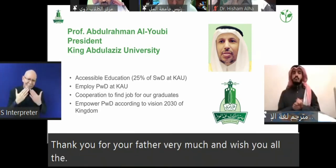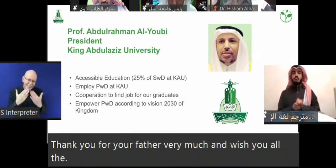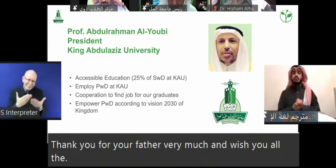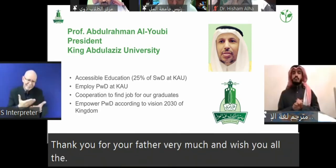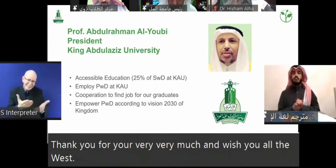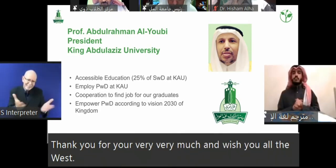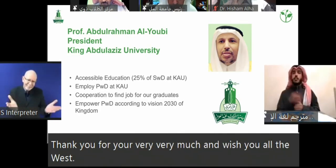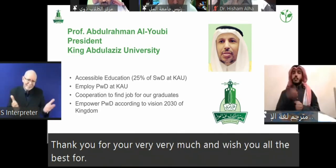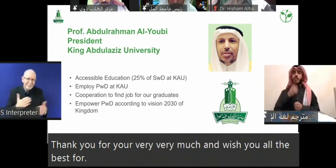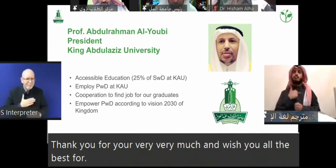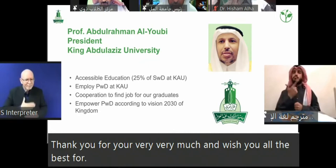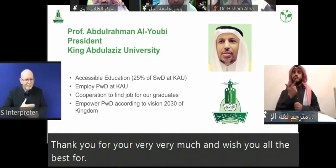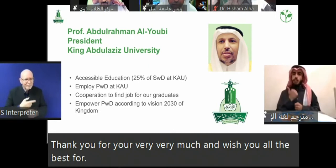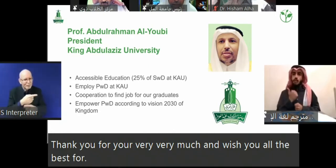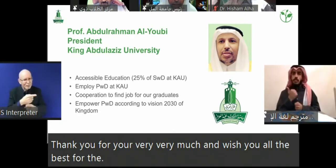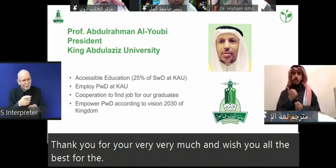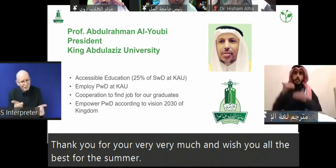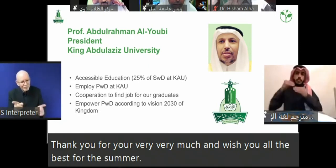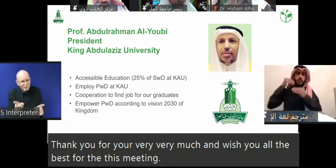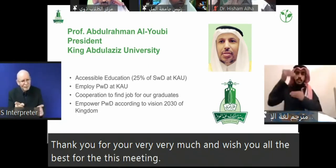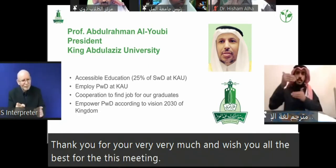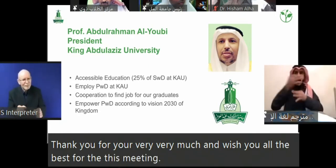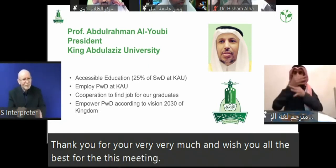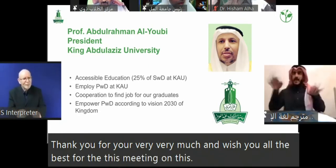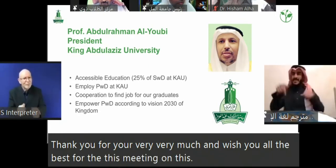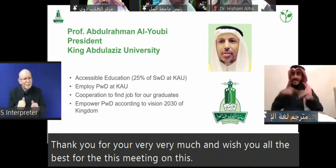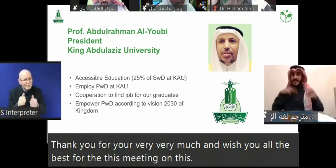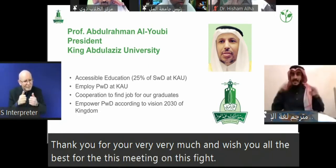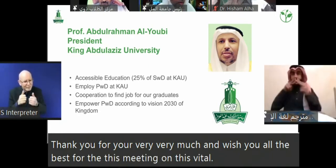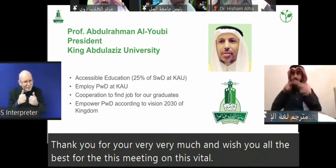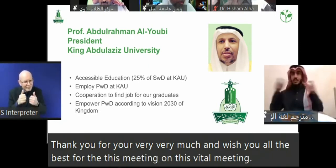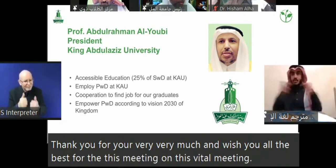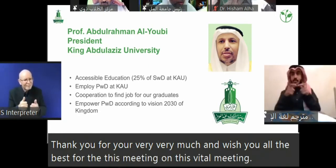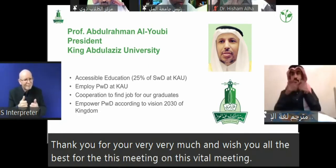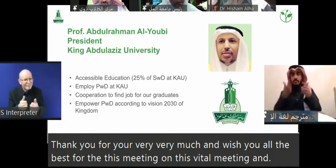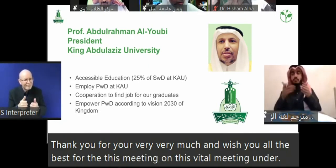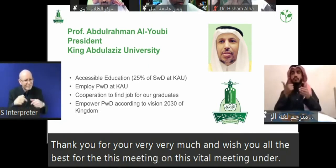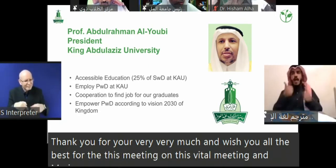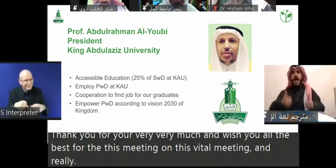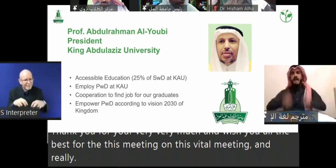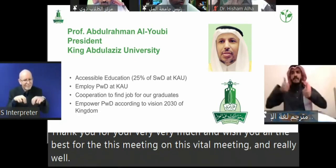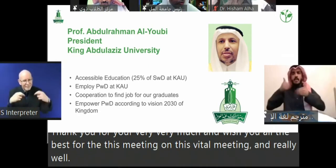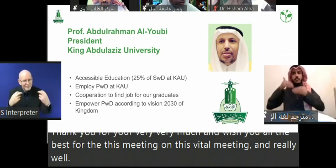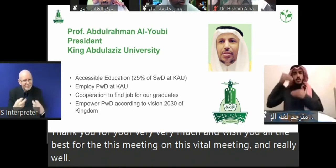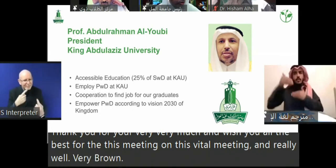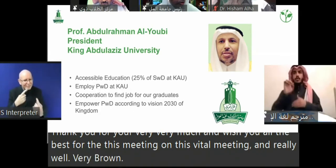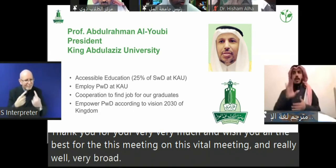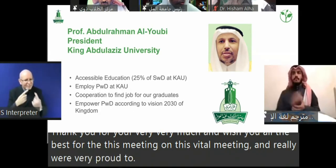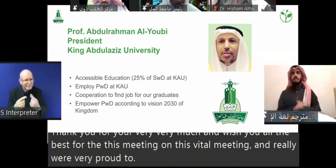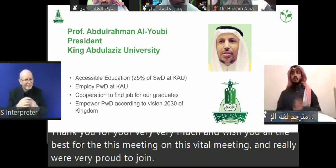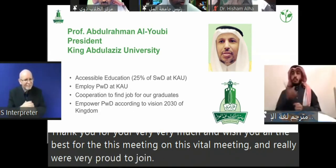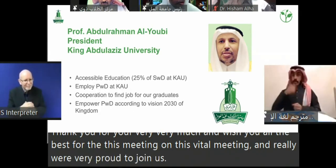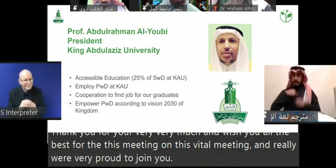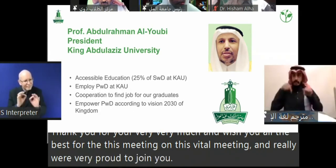best for this meeting and on this vital meeting. And really, we are very proud to join